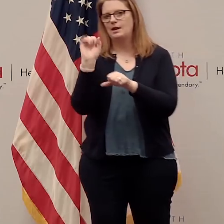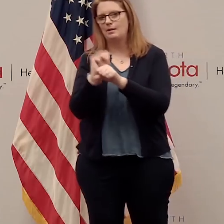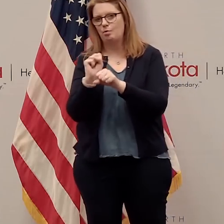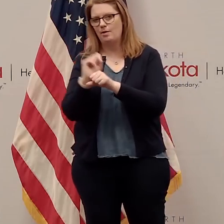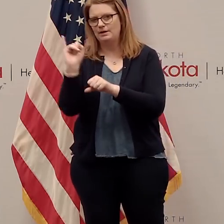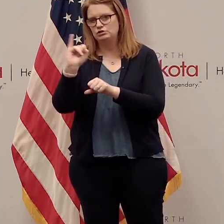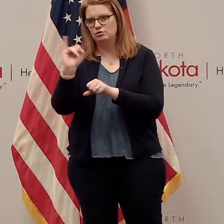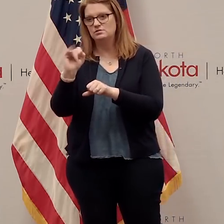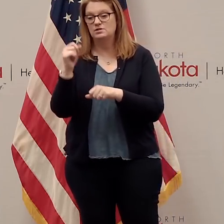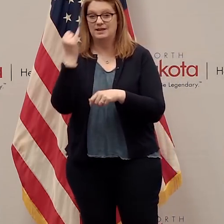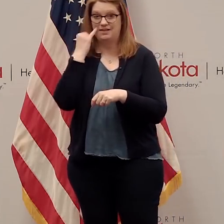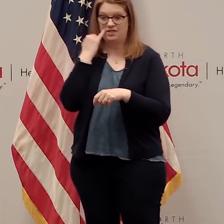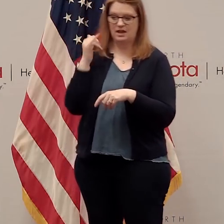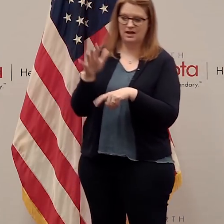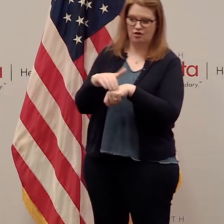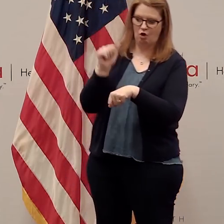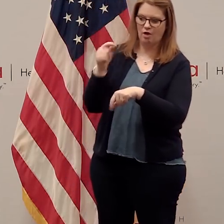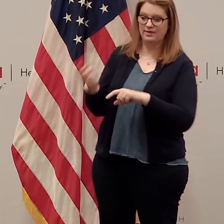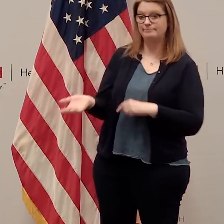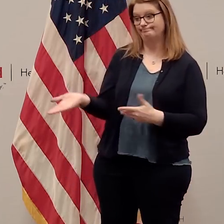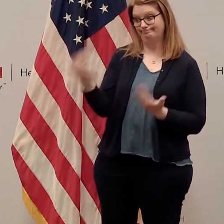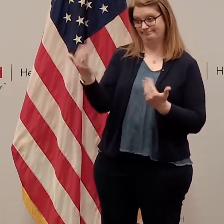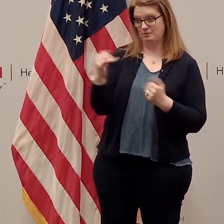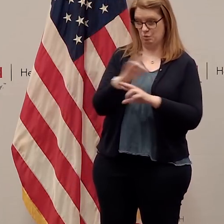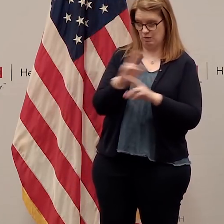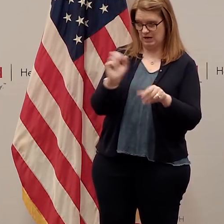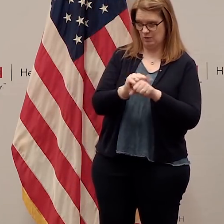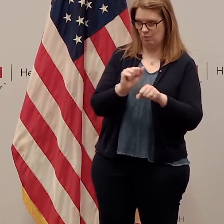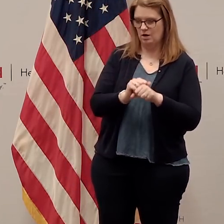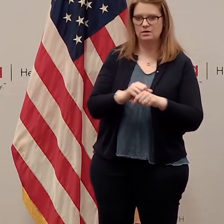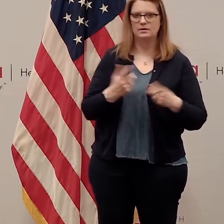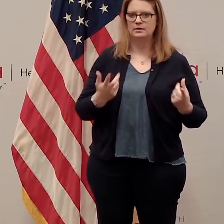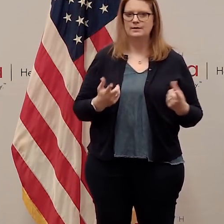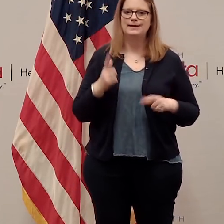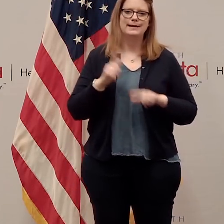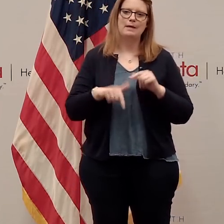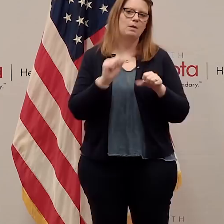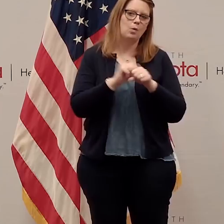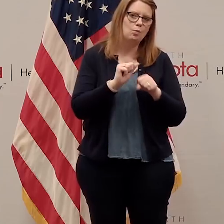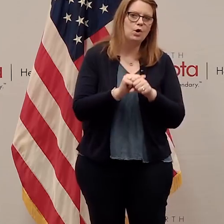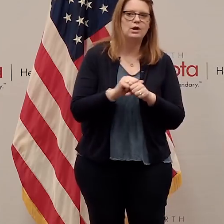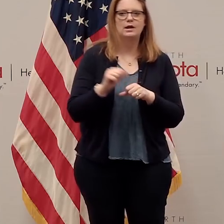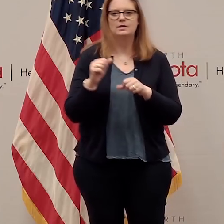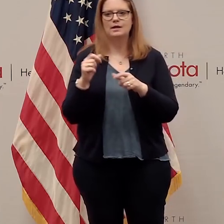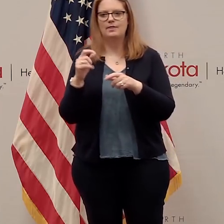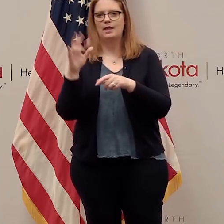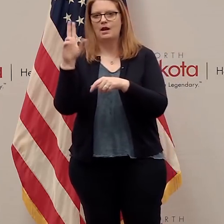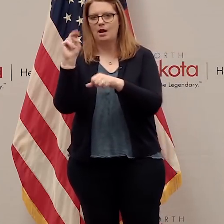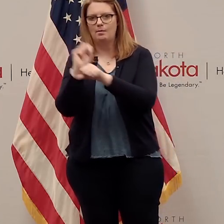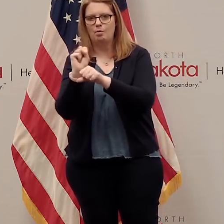get called back on the job. You can't be working and have a job and get unemployment insurance.